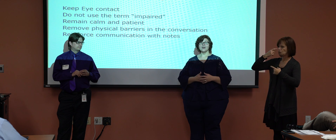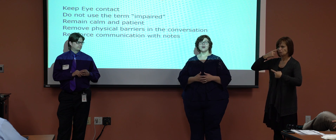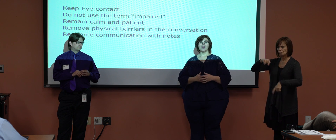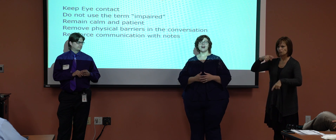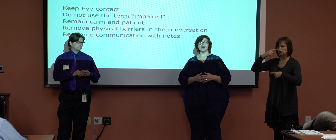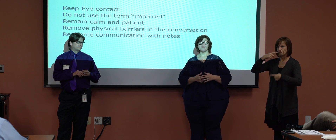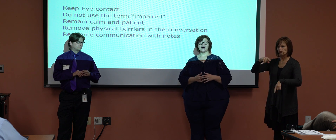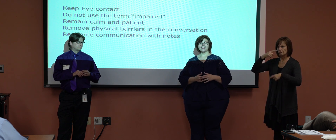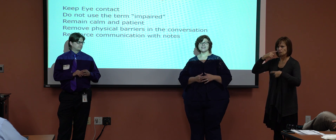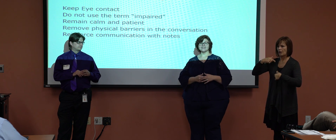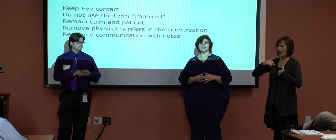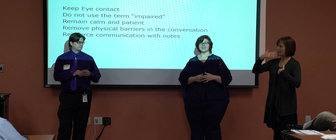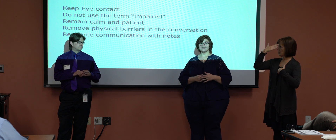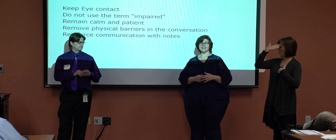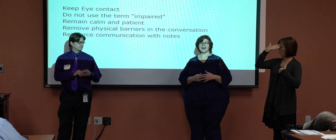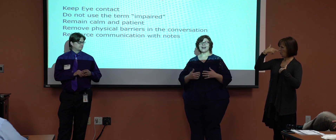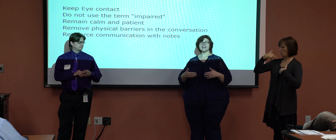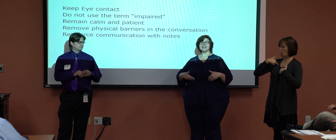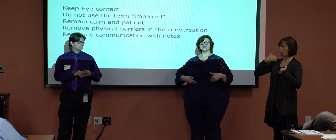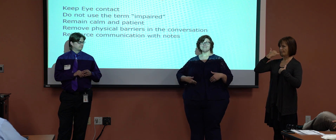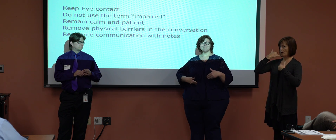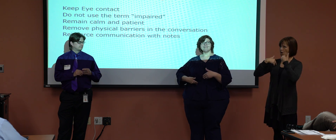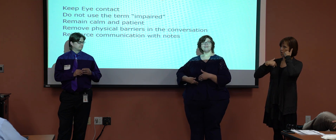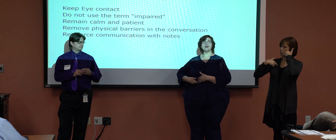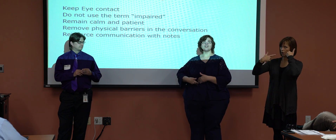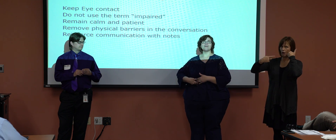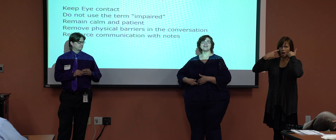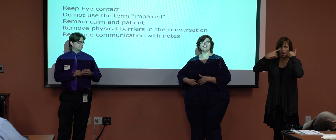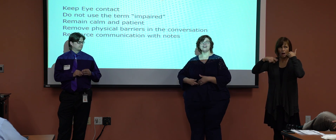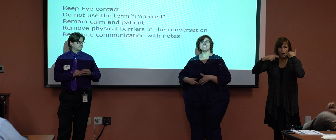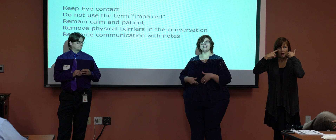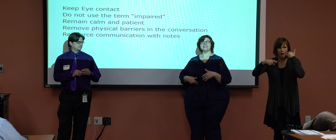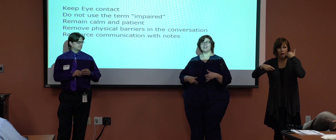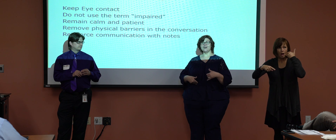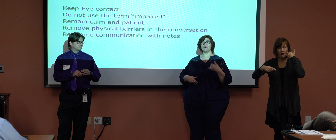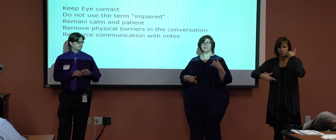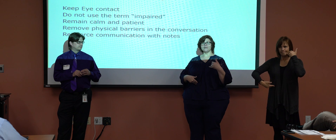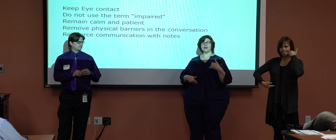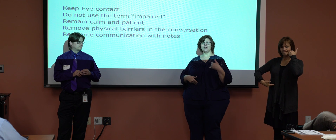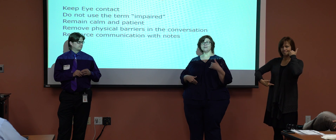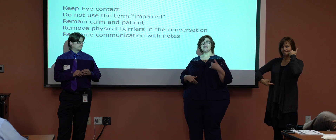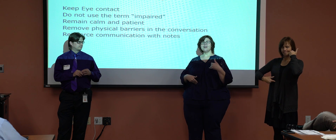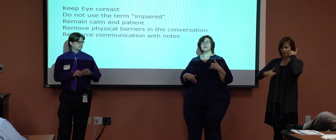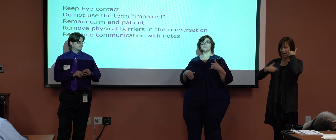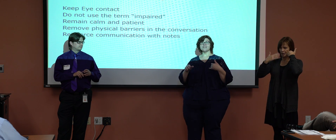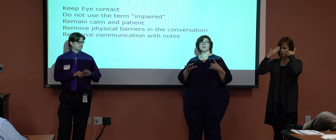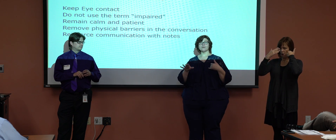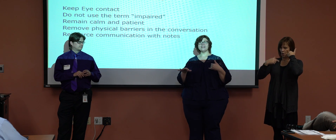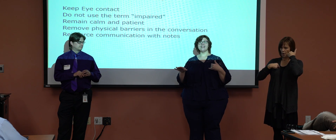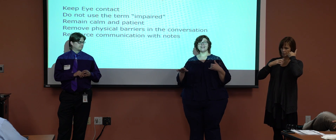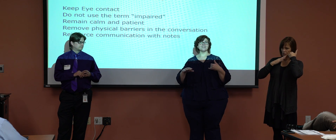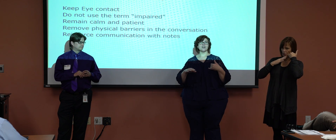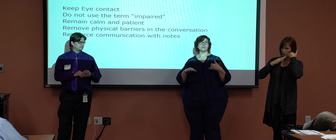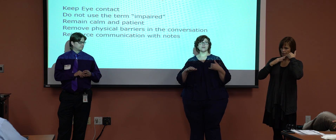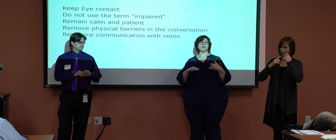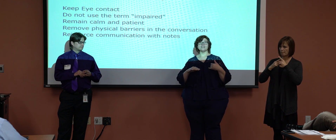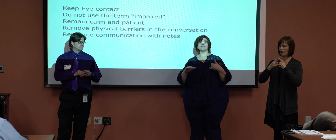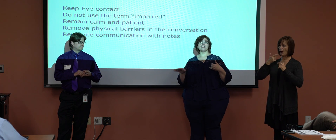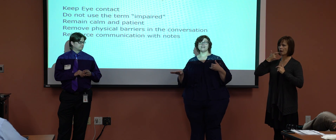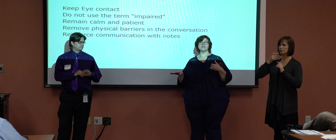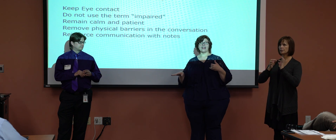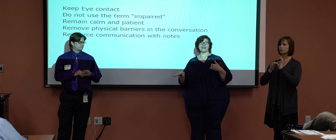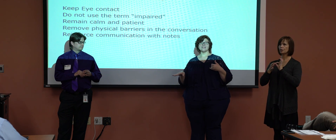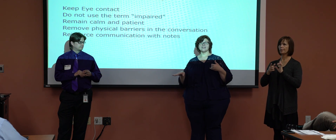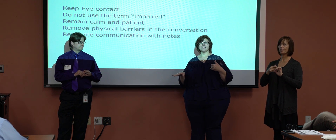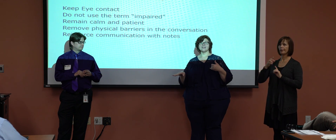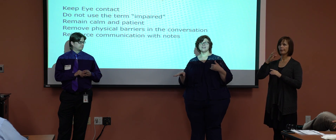this. I can follow my gut and know on the phone, but the relay interpreter is